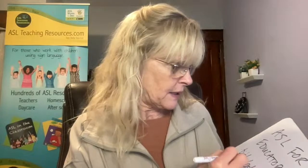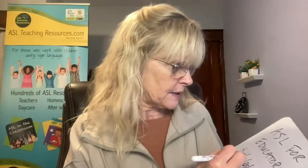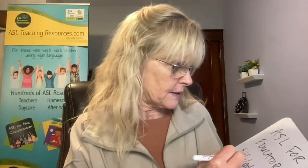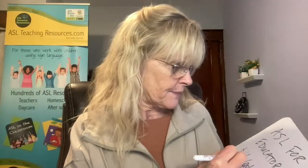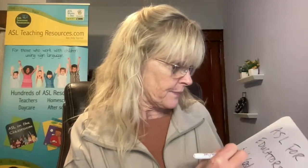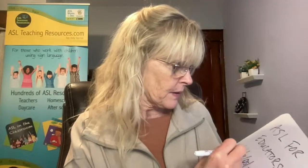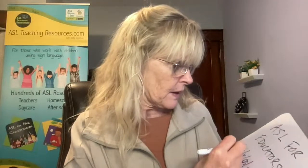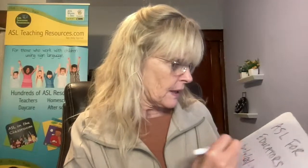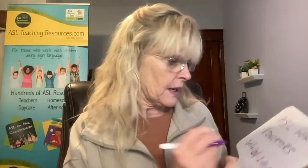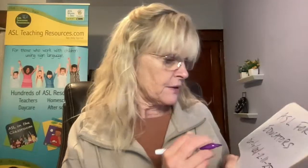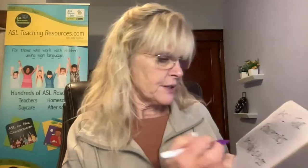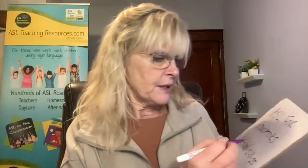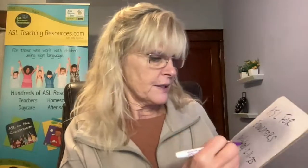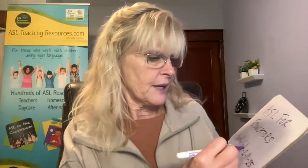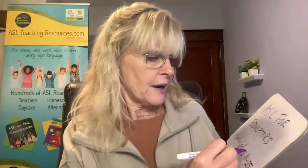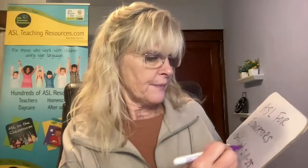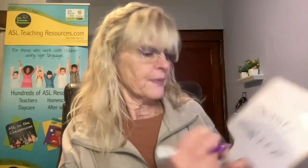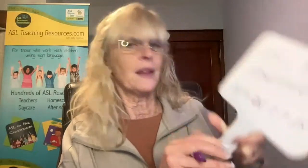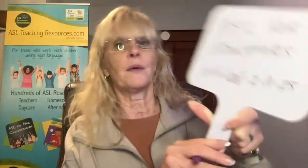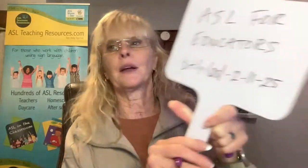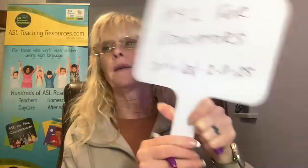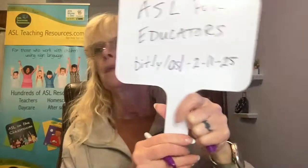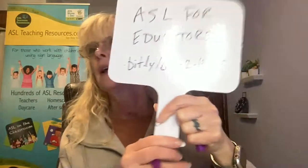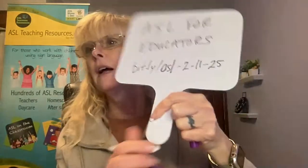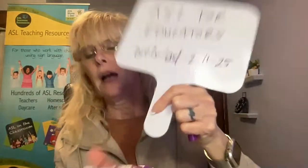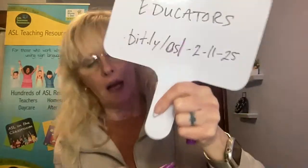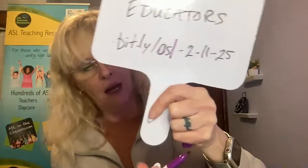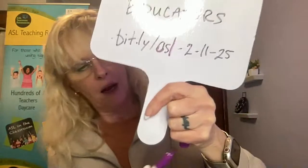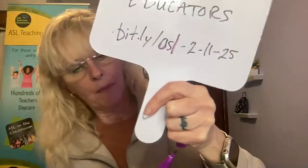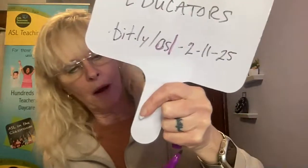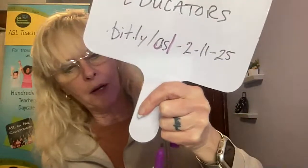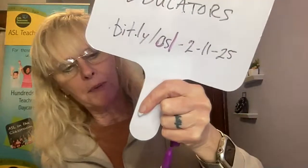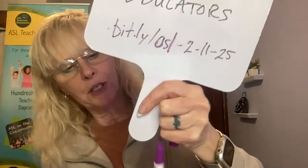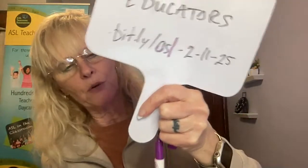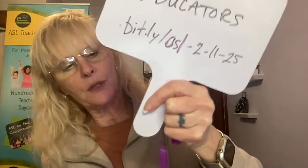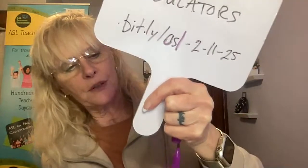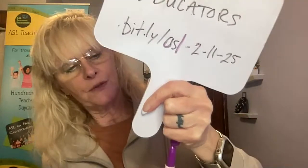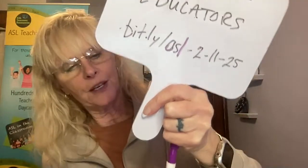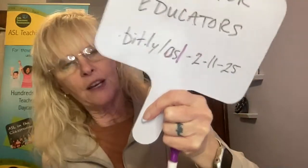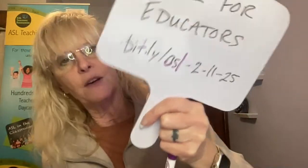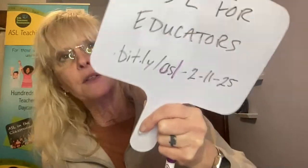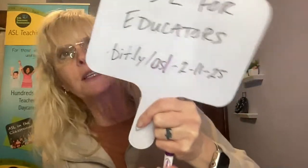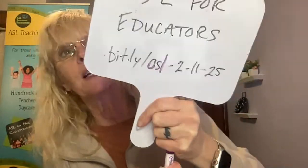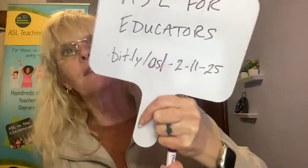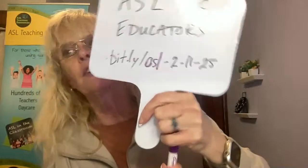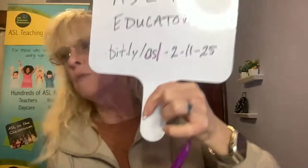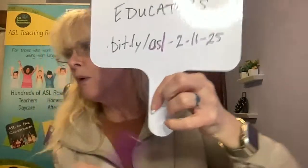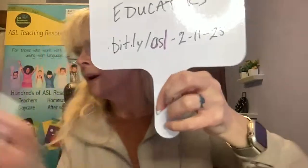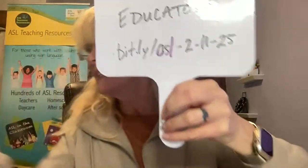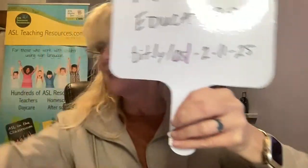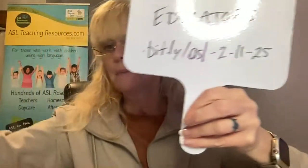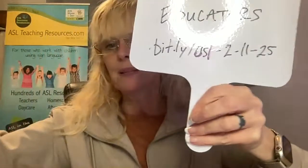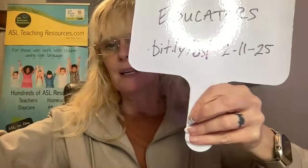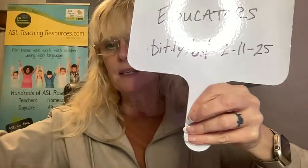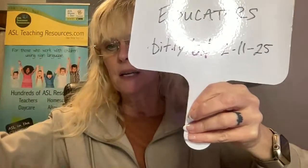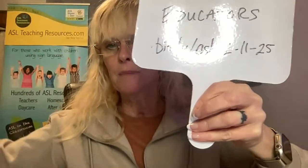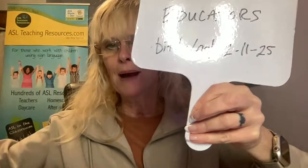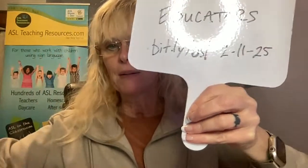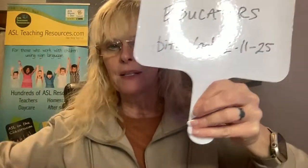this. Can you see this now? There we go. I'm going to be showing some videos and giving you more in-depth things about this